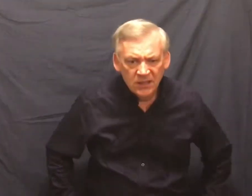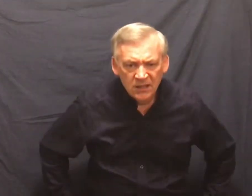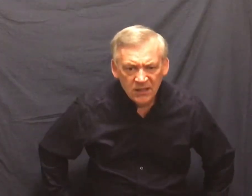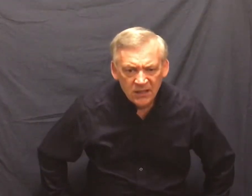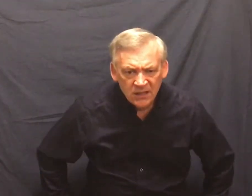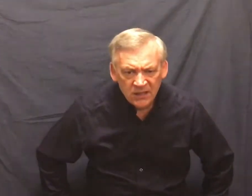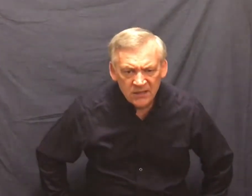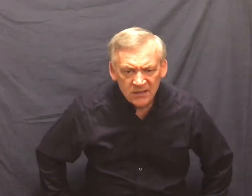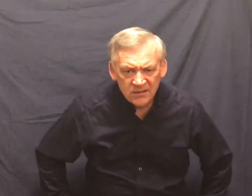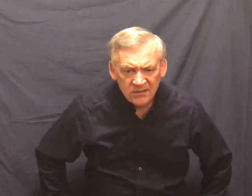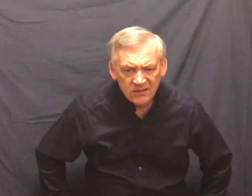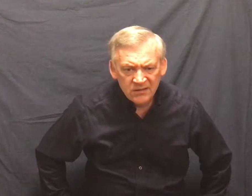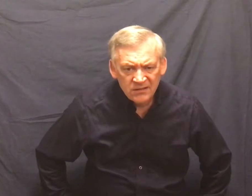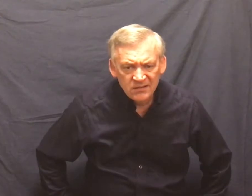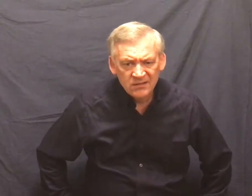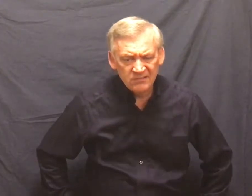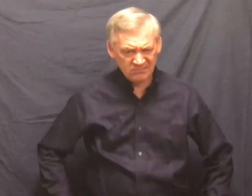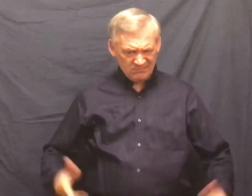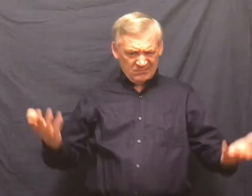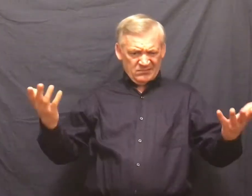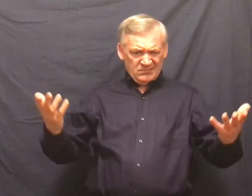You ain't fit to lick the boots of no rabbit.